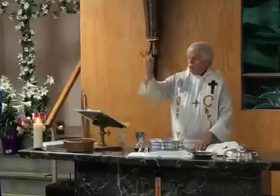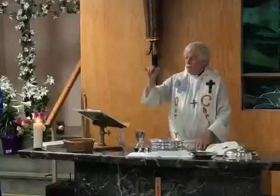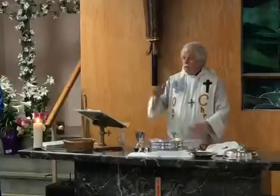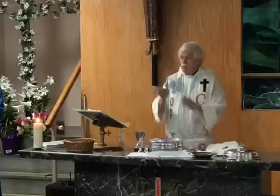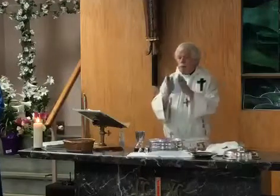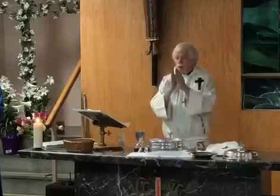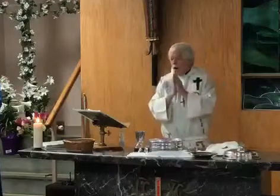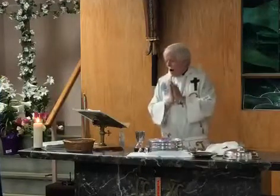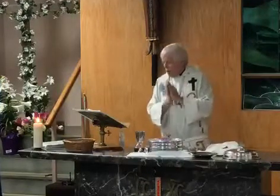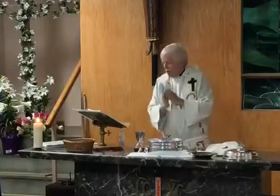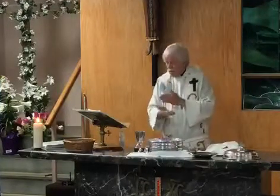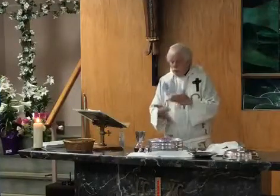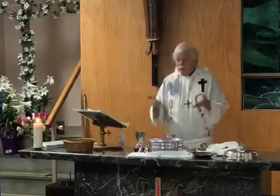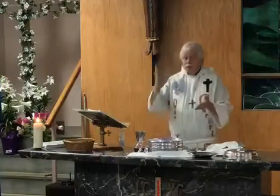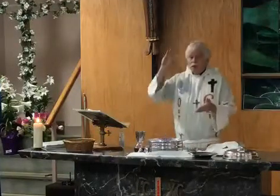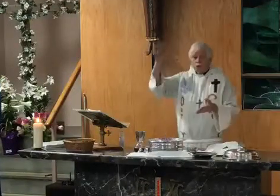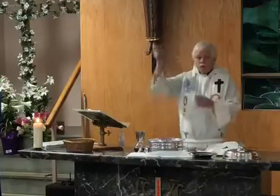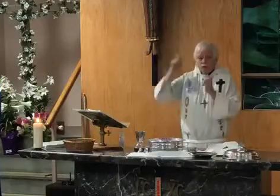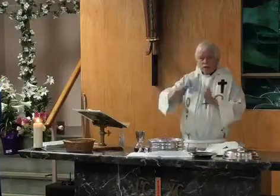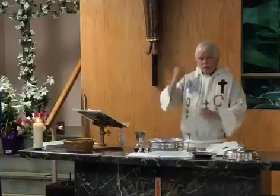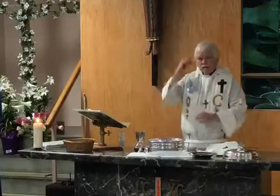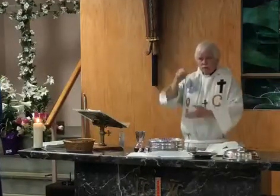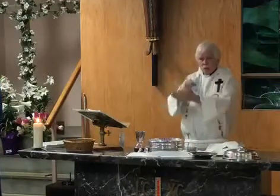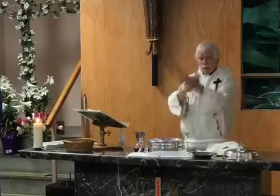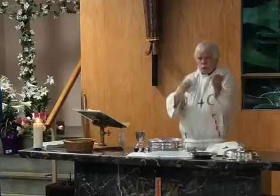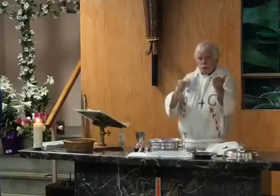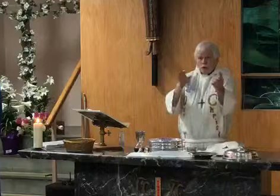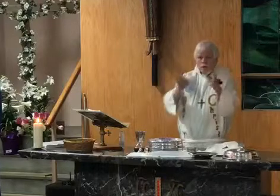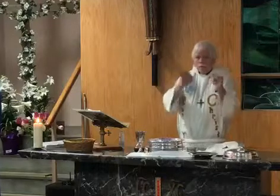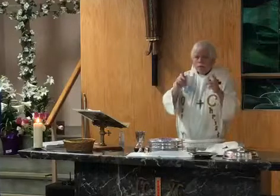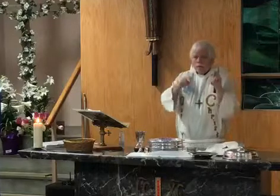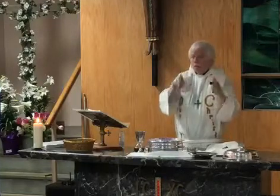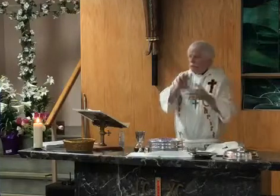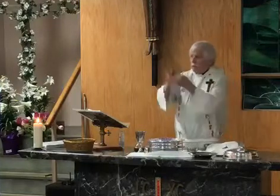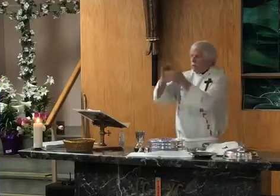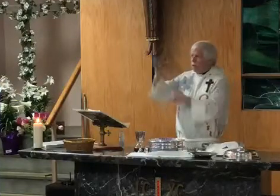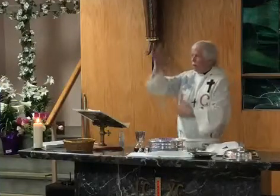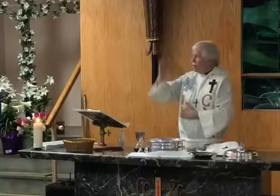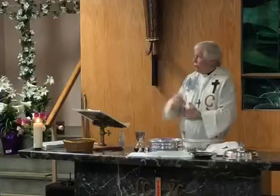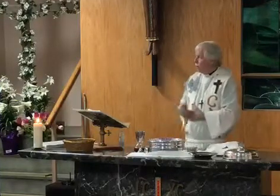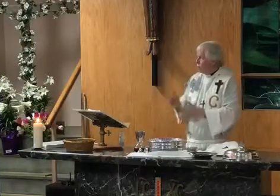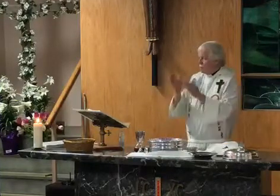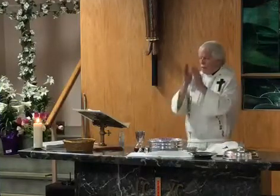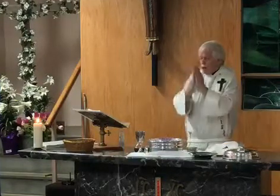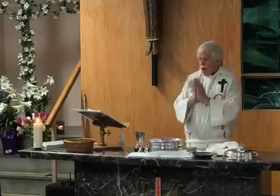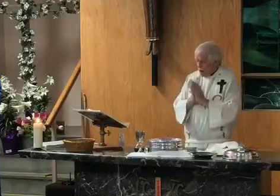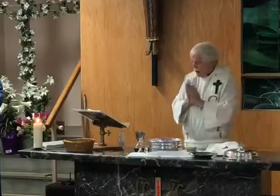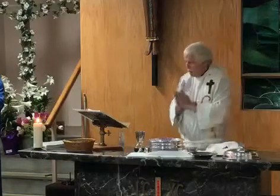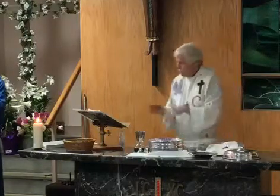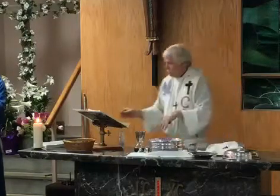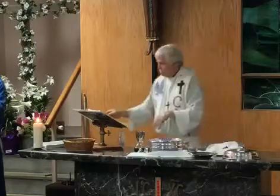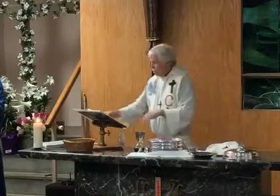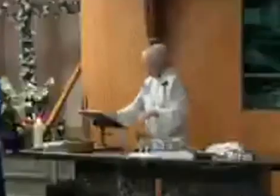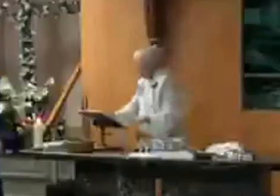and forever. Amen. These are God's gifts for the people of God.